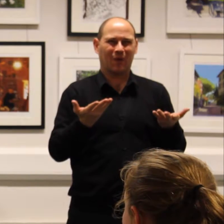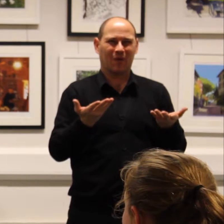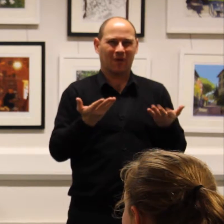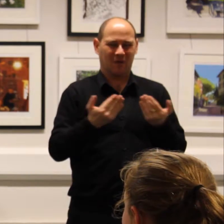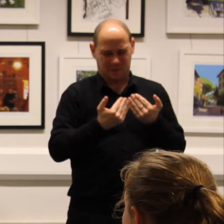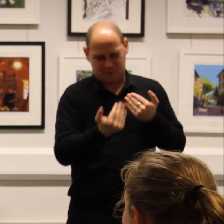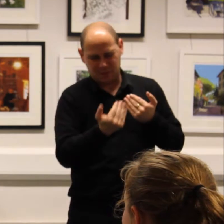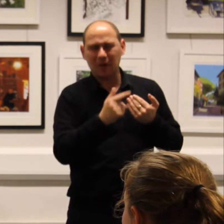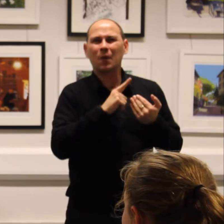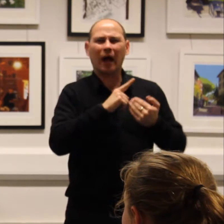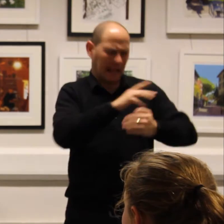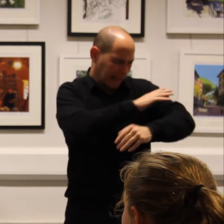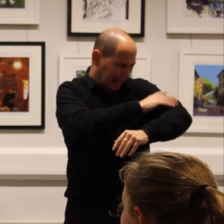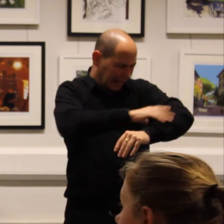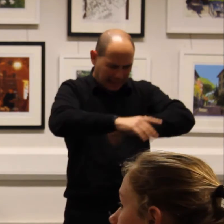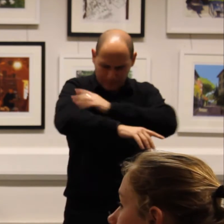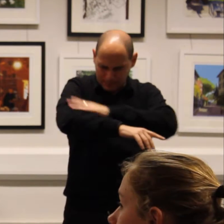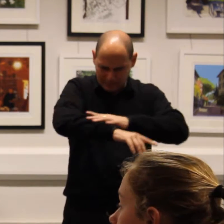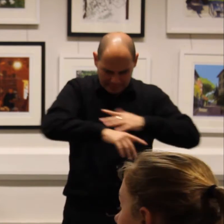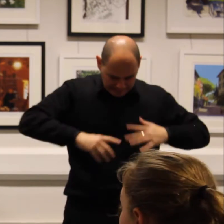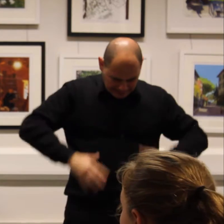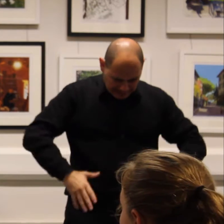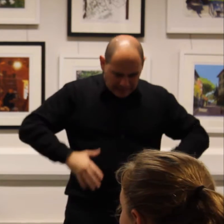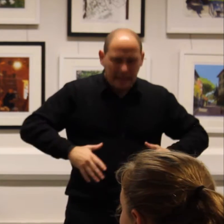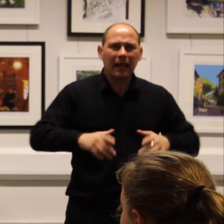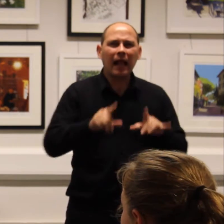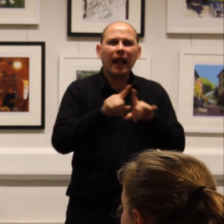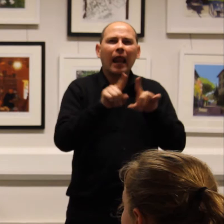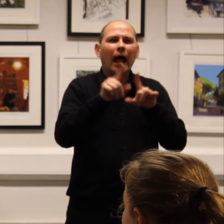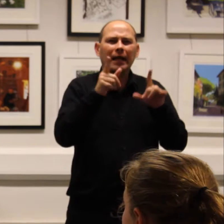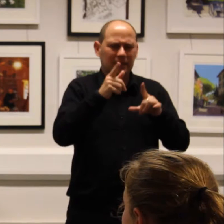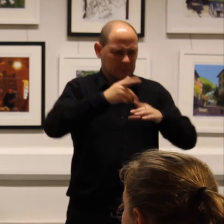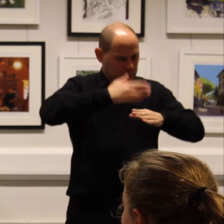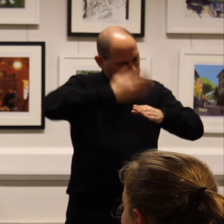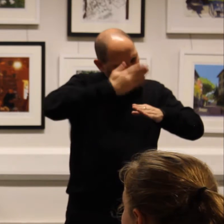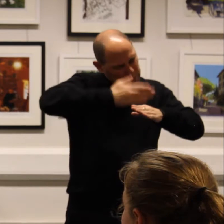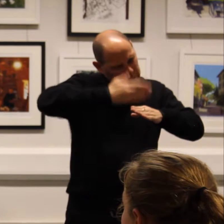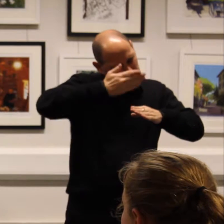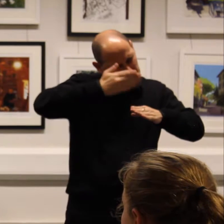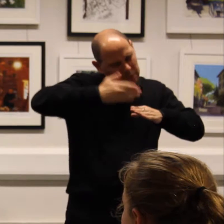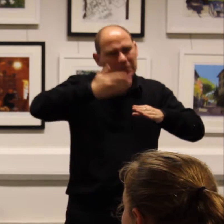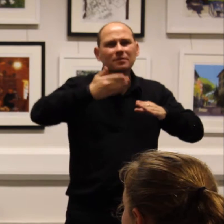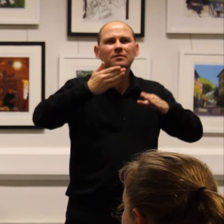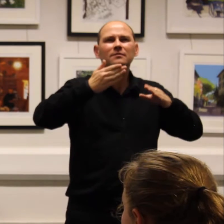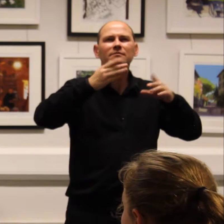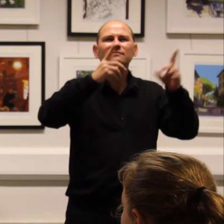all his limbs were like a chopped up photograph.